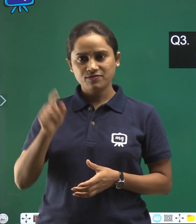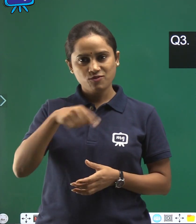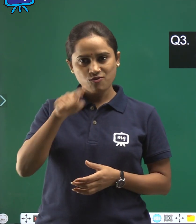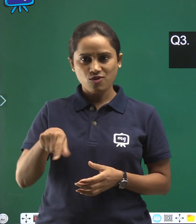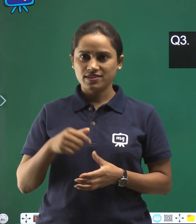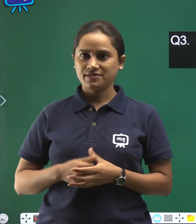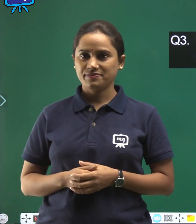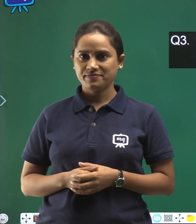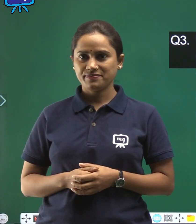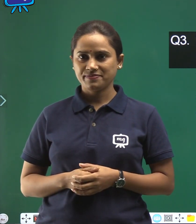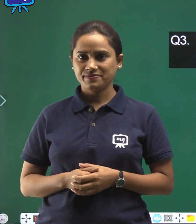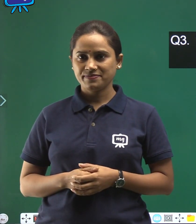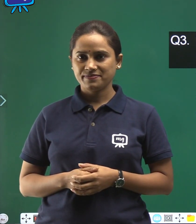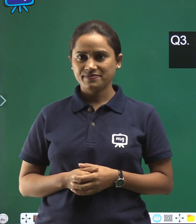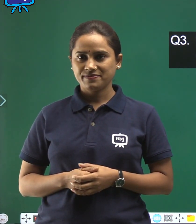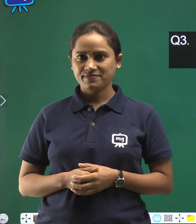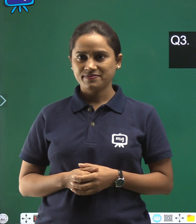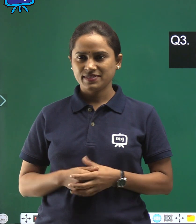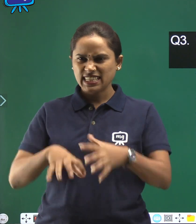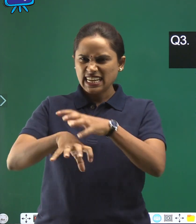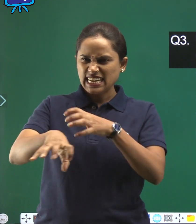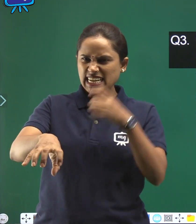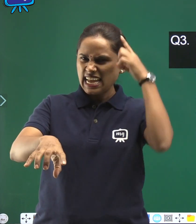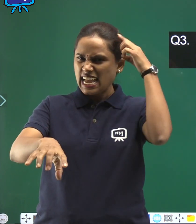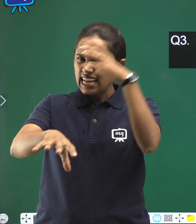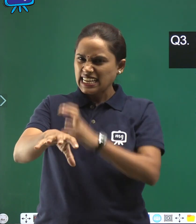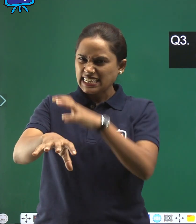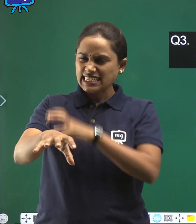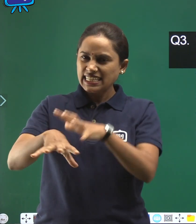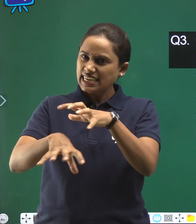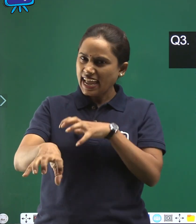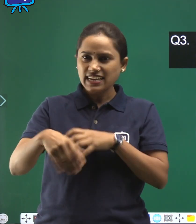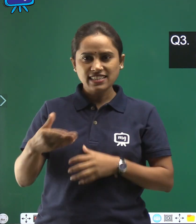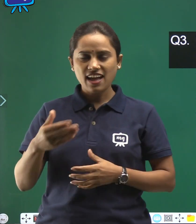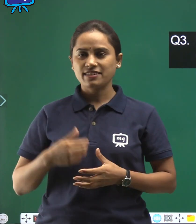for false. The tigers are